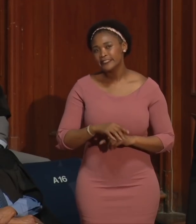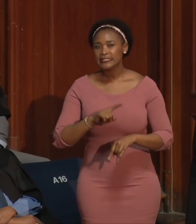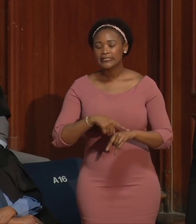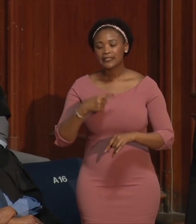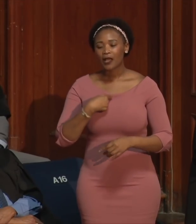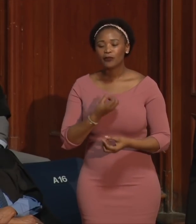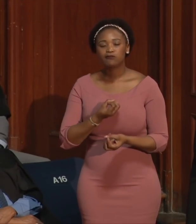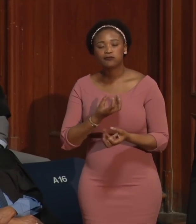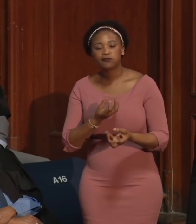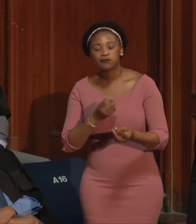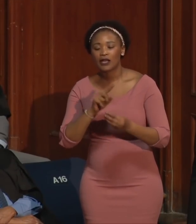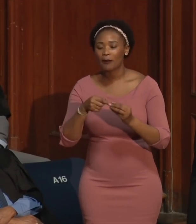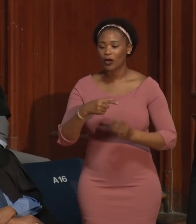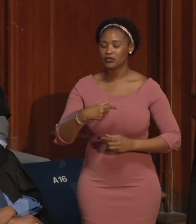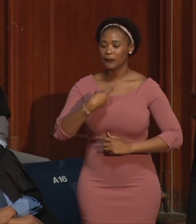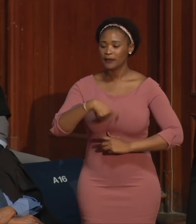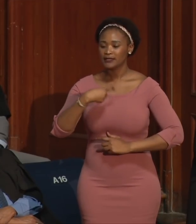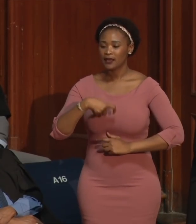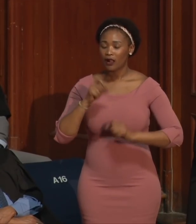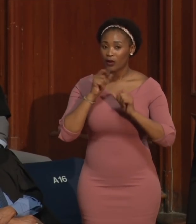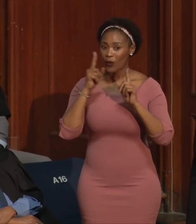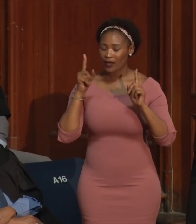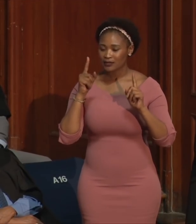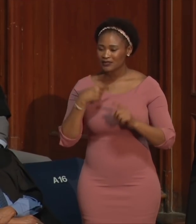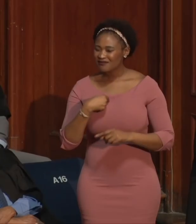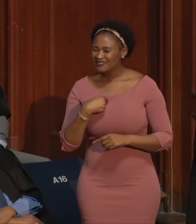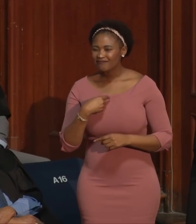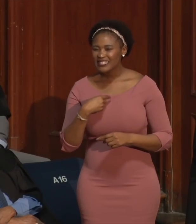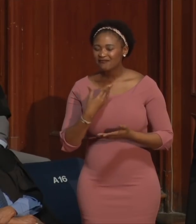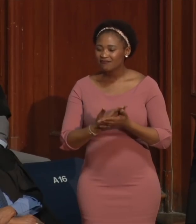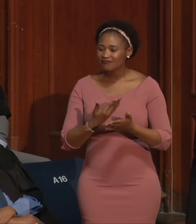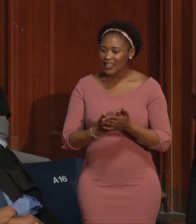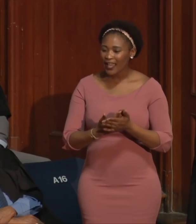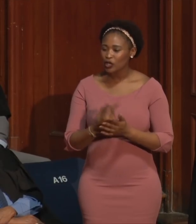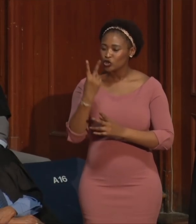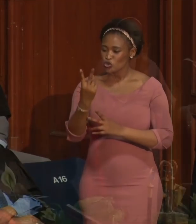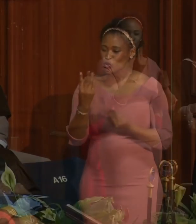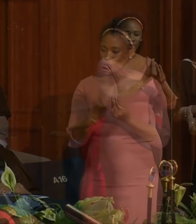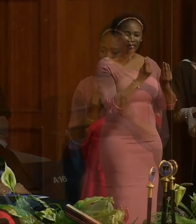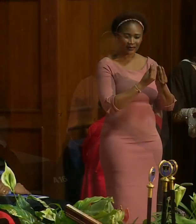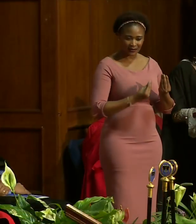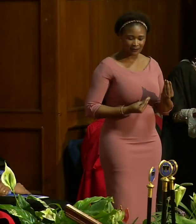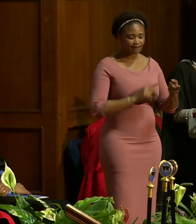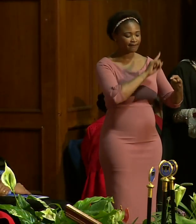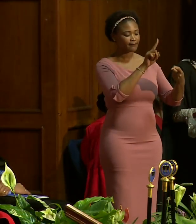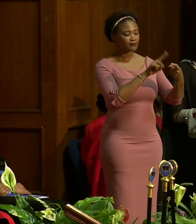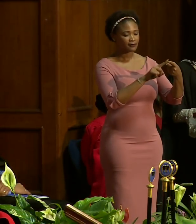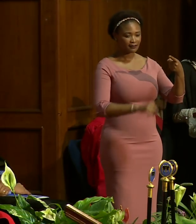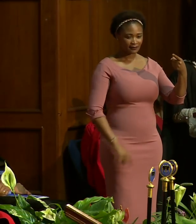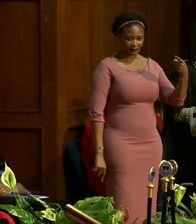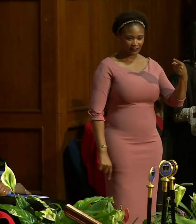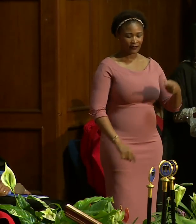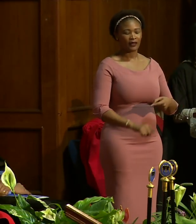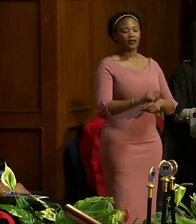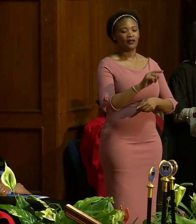about personal mastery and self-awareness, it can be broken down into two simple things. One, the